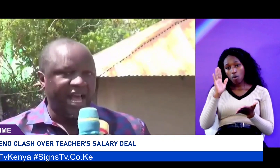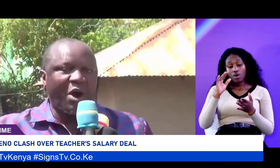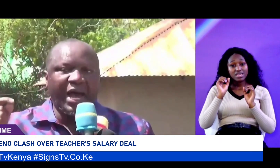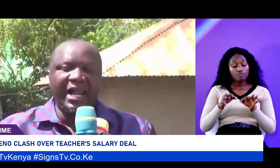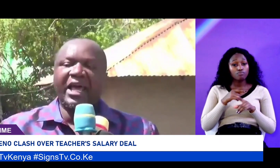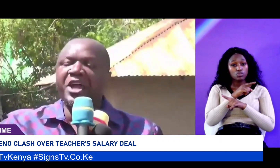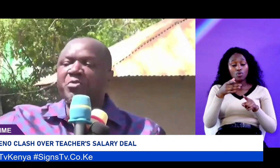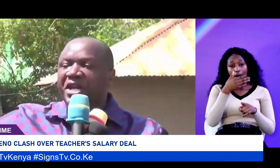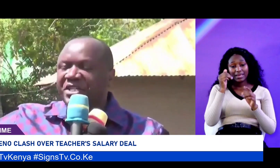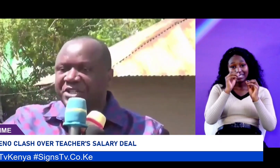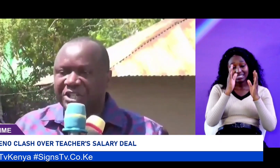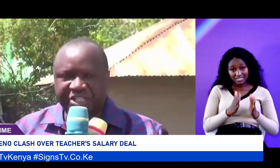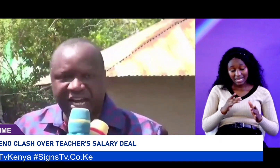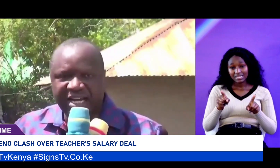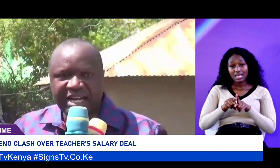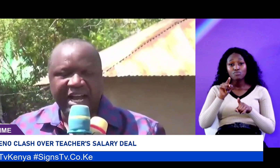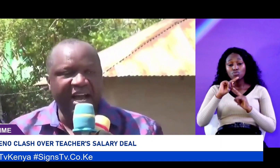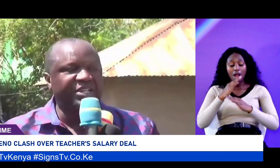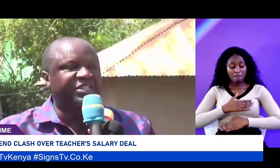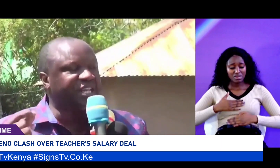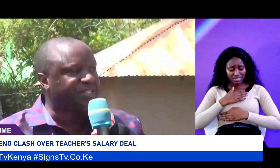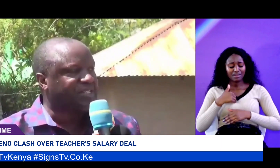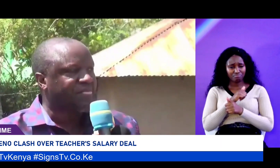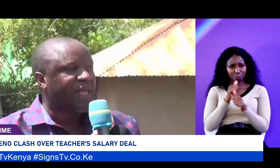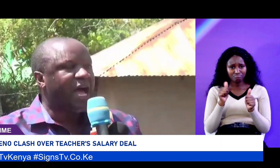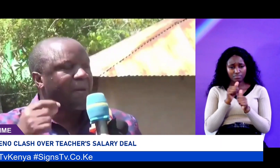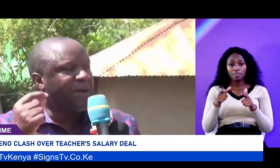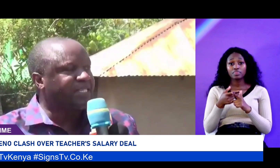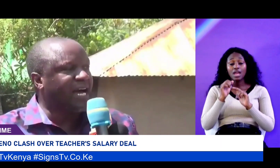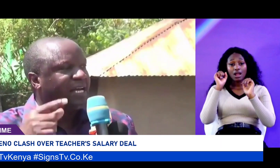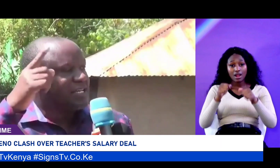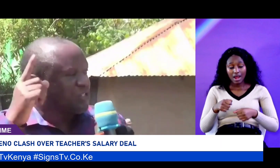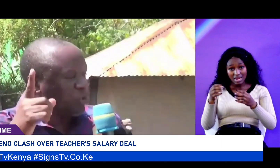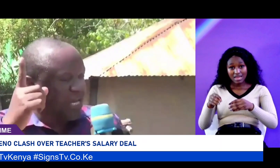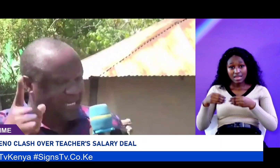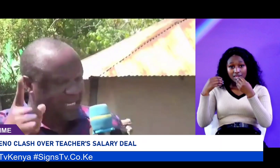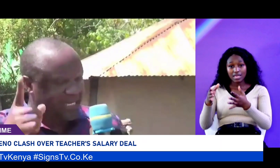a well-enumerated teacher, guarantees a better student.